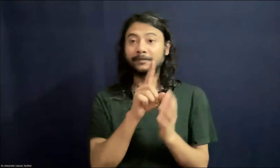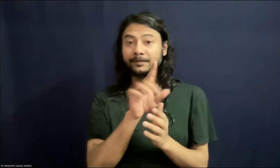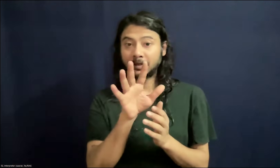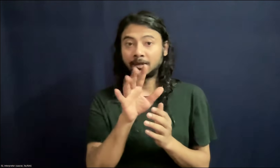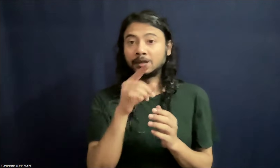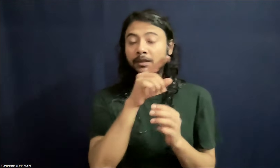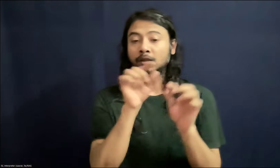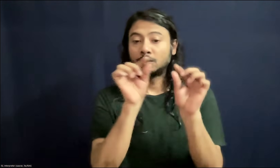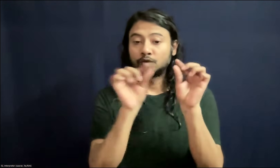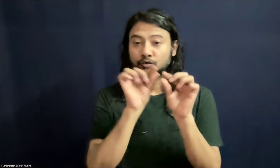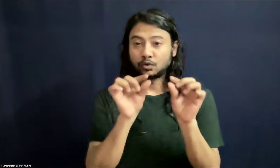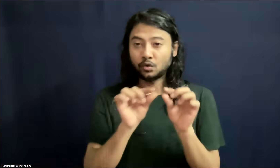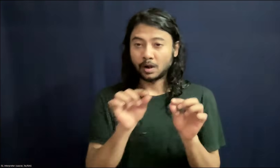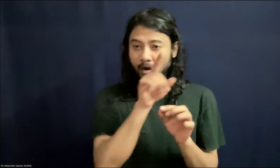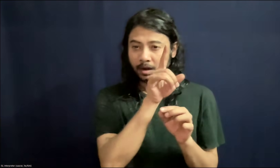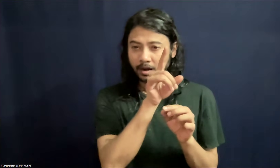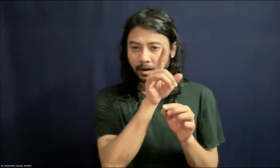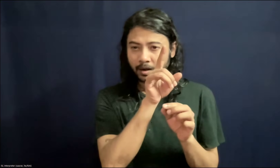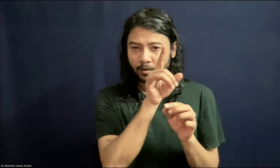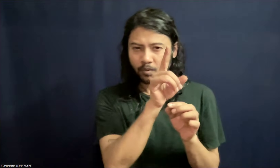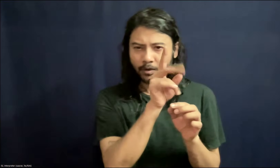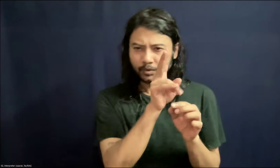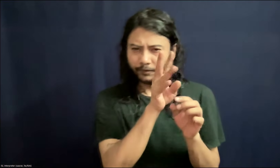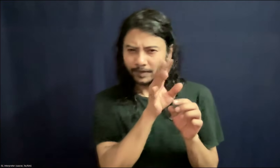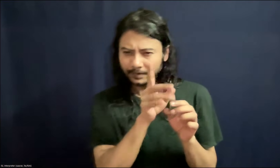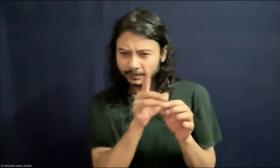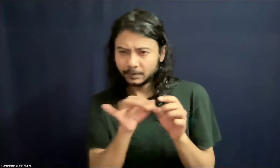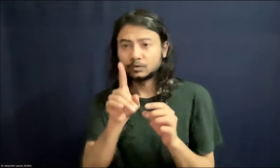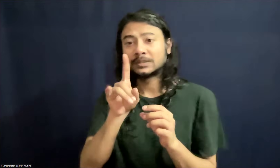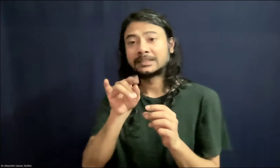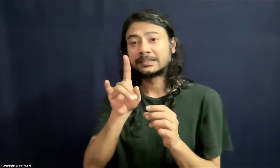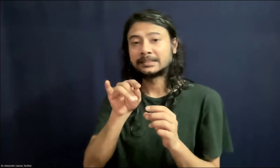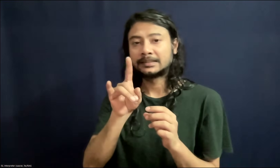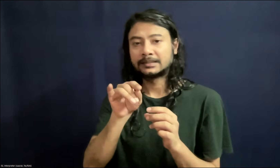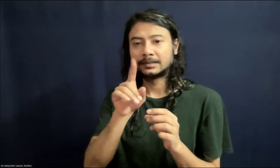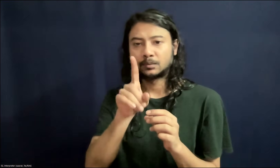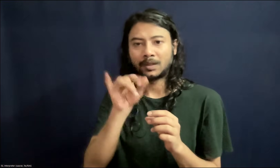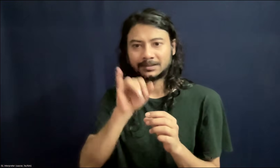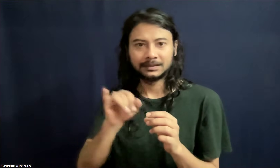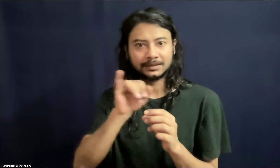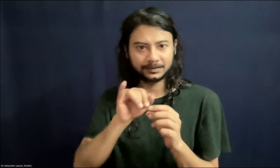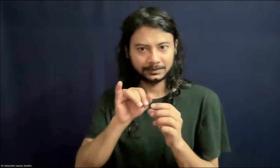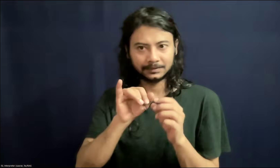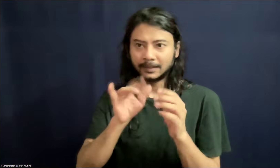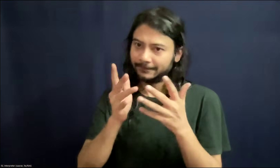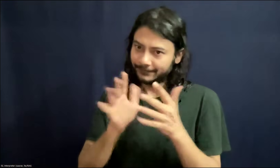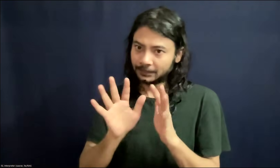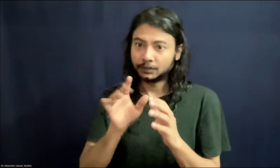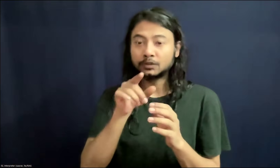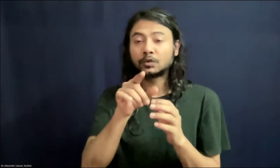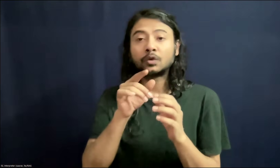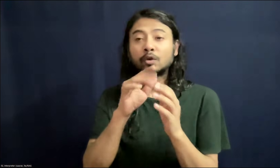earlier that there are 20 shlokas in this chapter and we have already covered till shloka